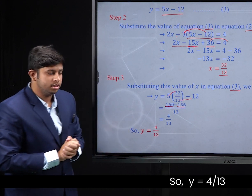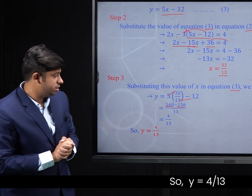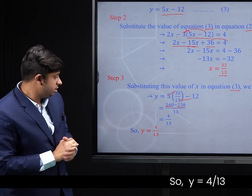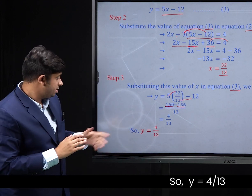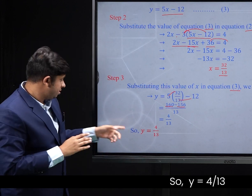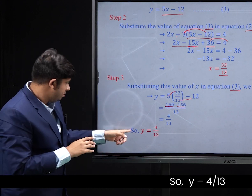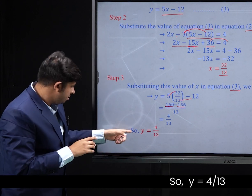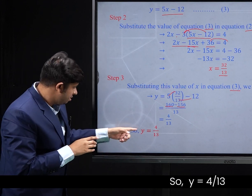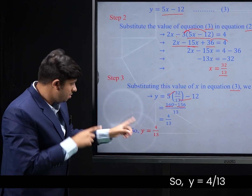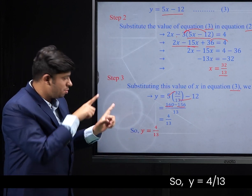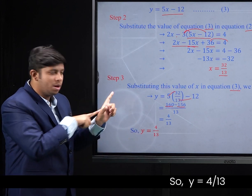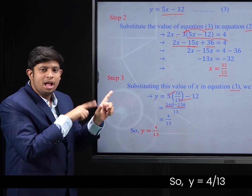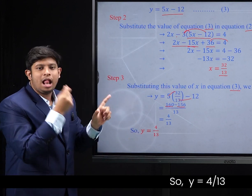So, y equal to 4 by 13.